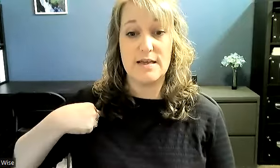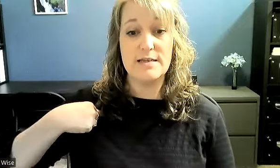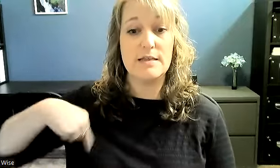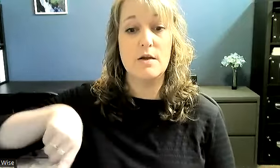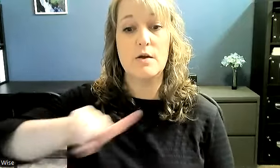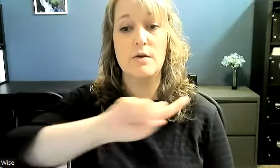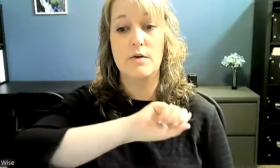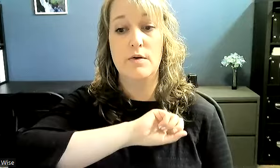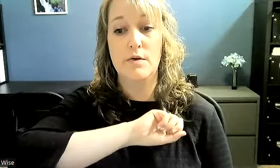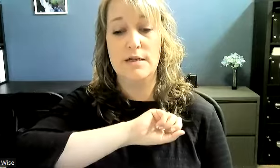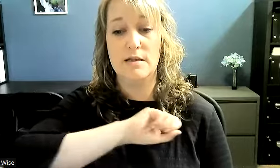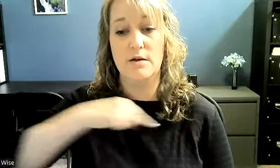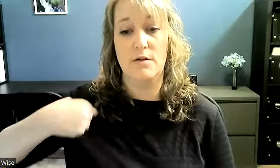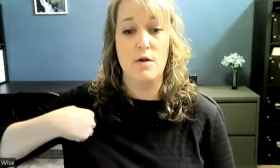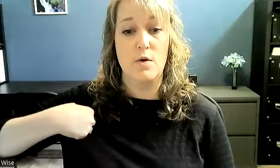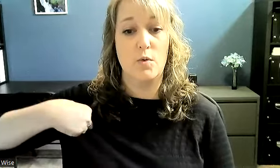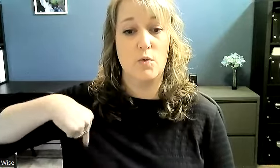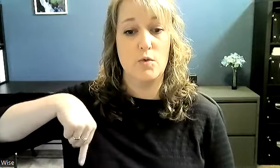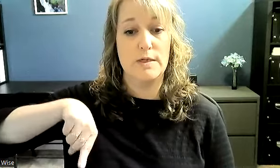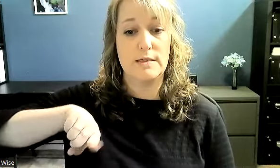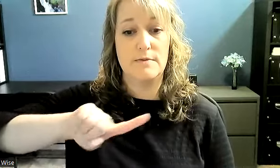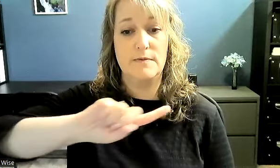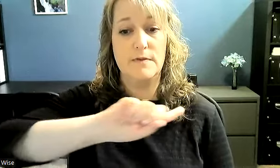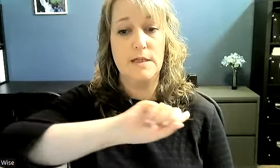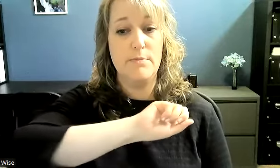this. It's a little wrist flip